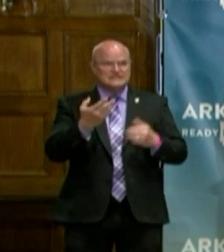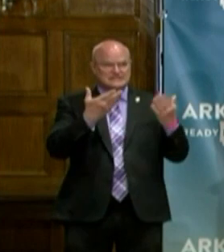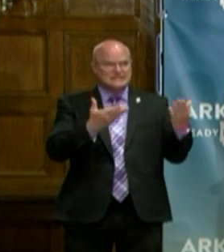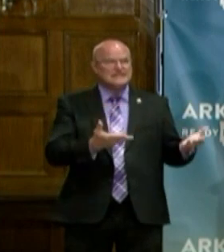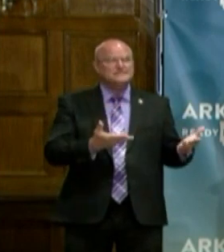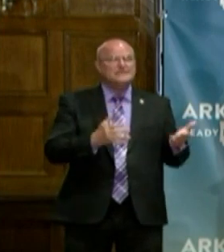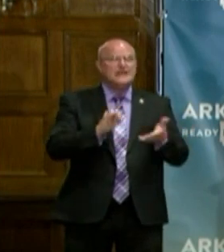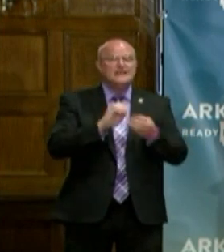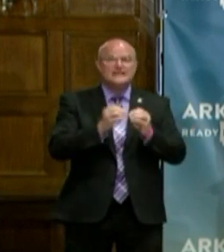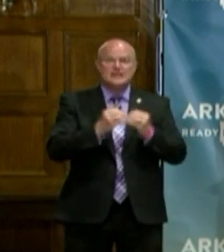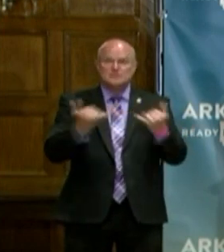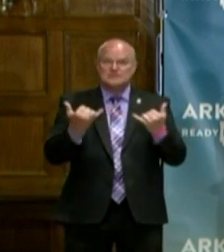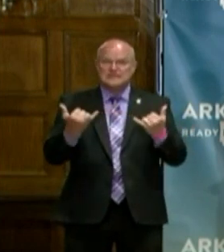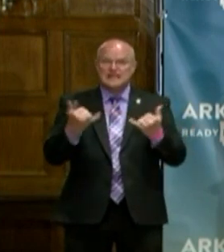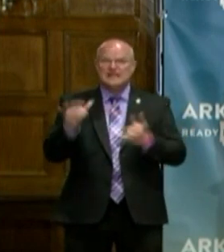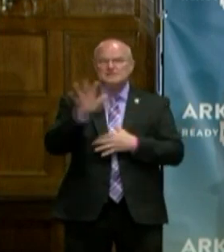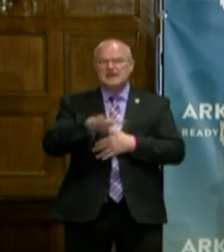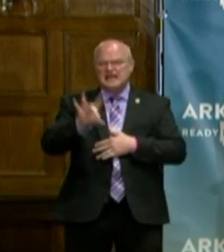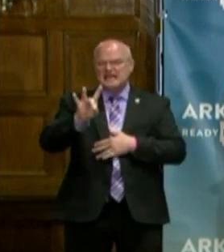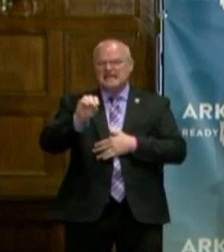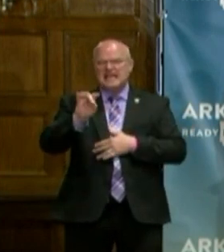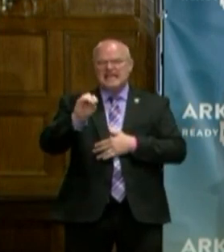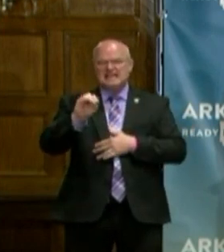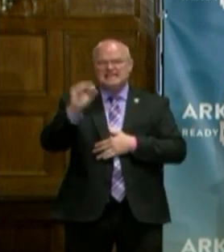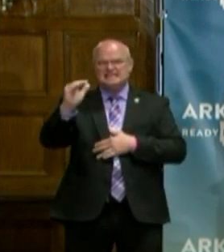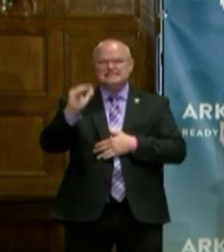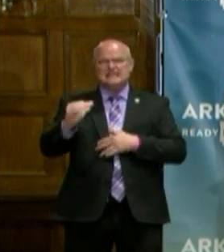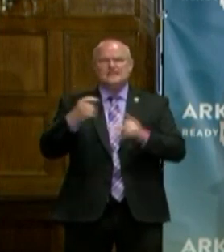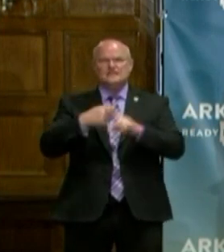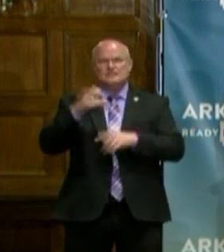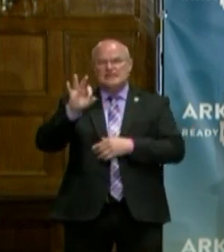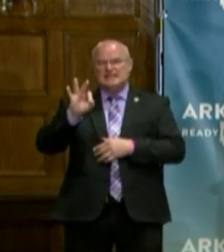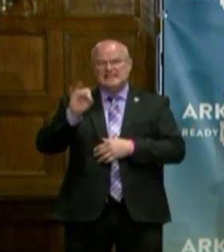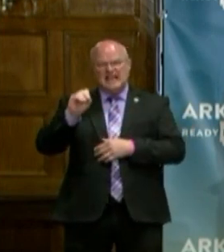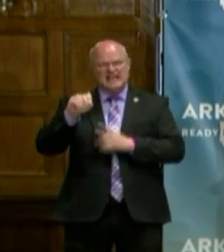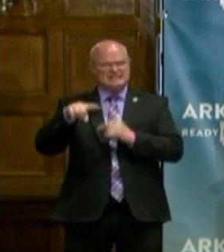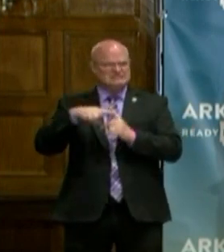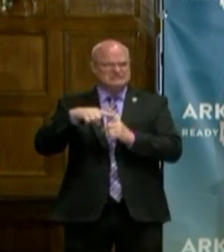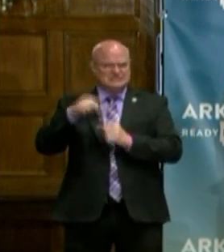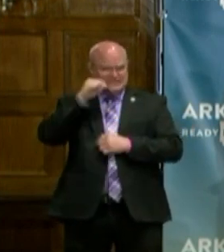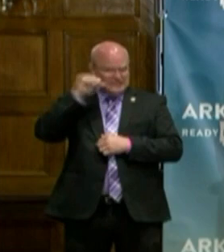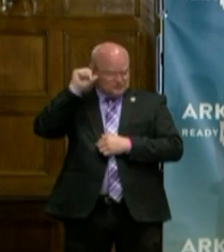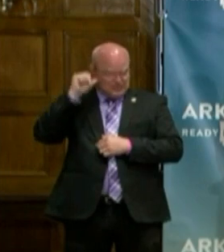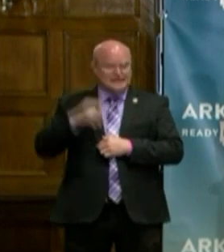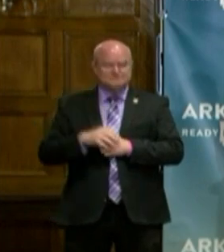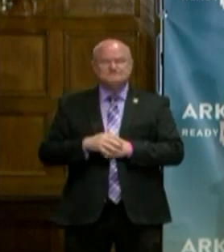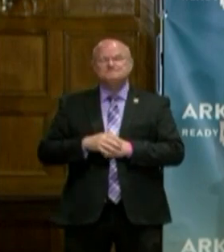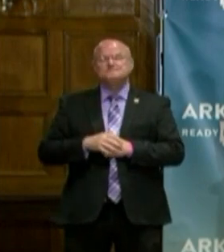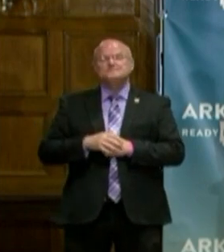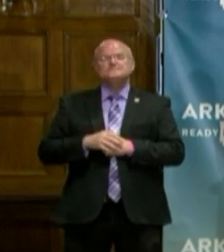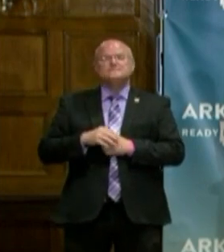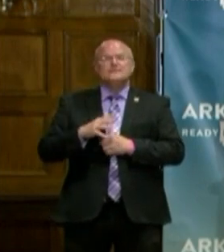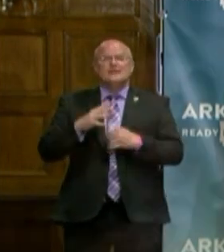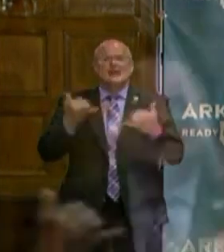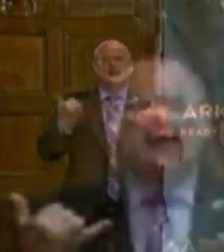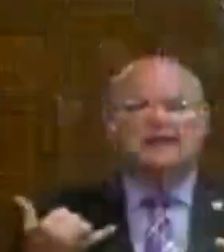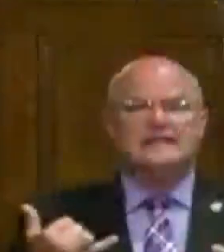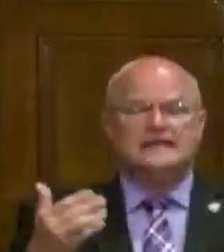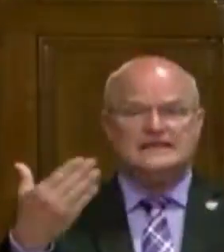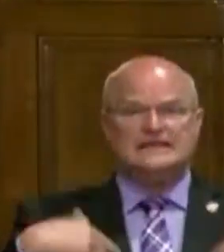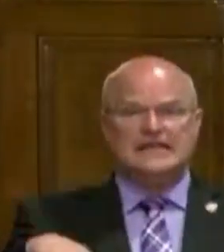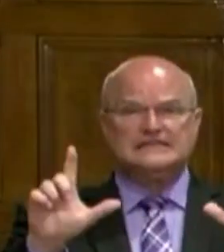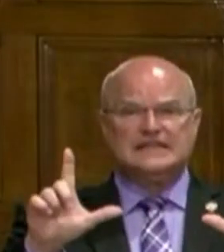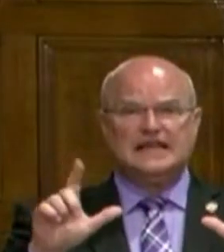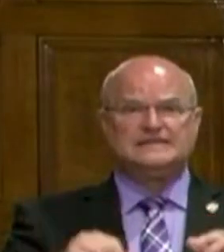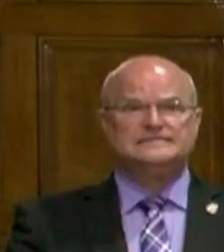see, the number today is about 80, down from the 90 plus that we had yesterday. And then if you go to the